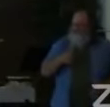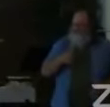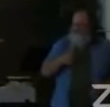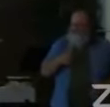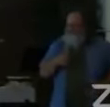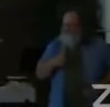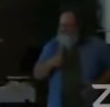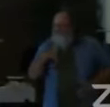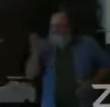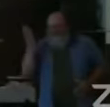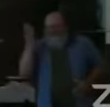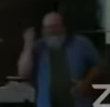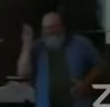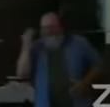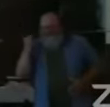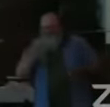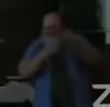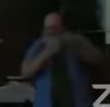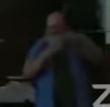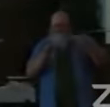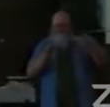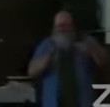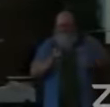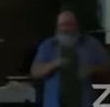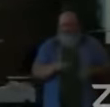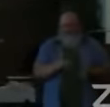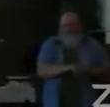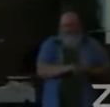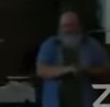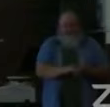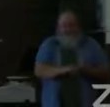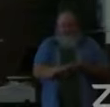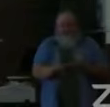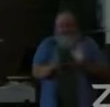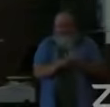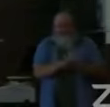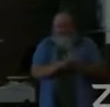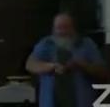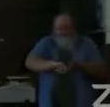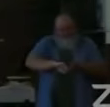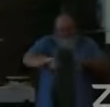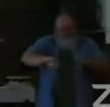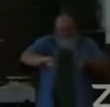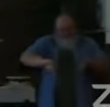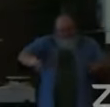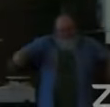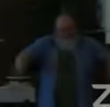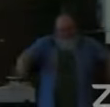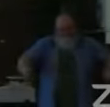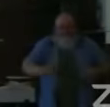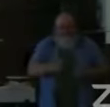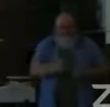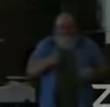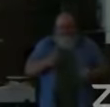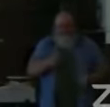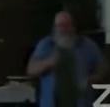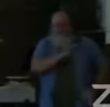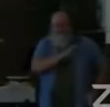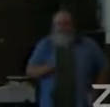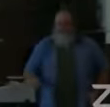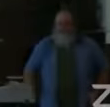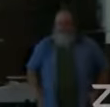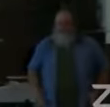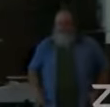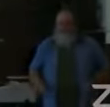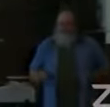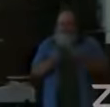that at that time you were separate from Christ, excluded from citizenship in Israel, and foreigners to the covenants of the promise,